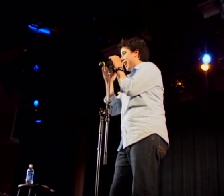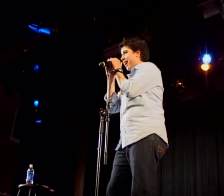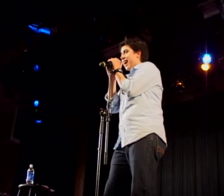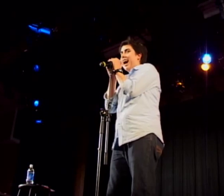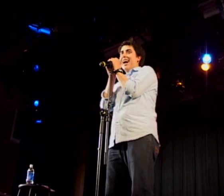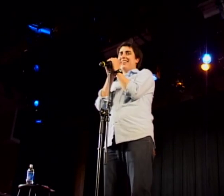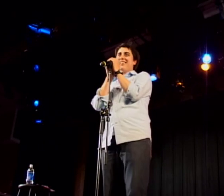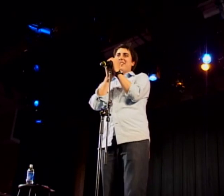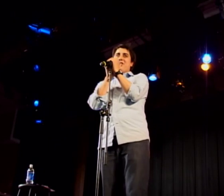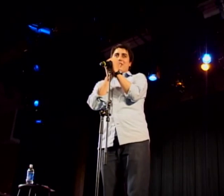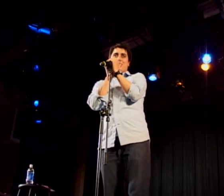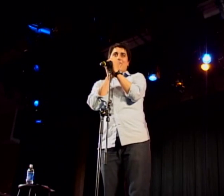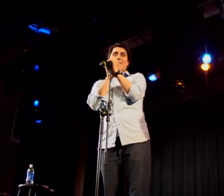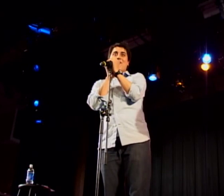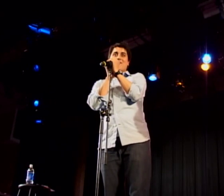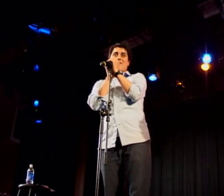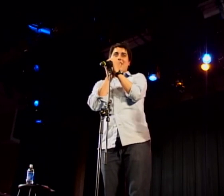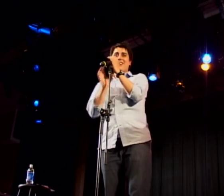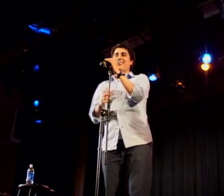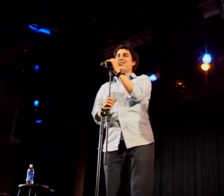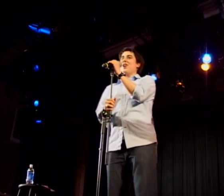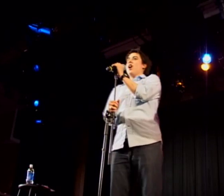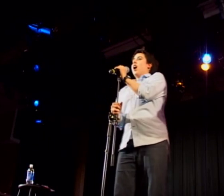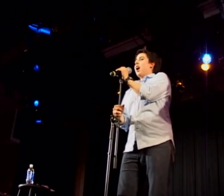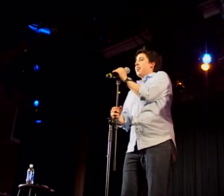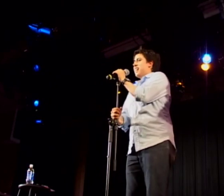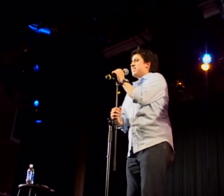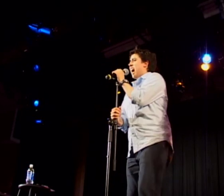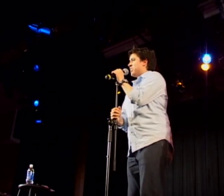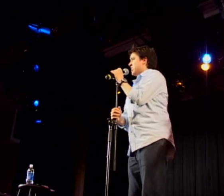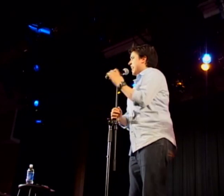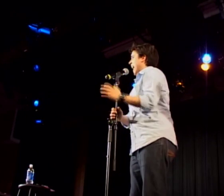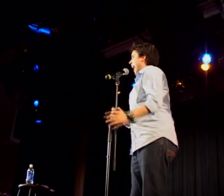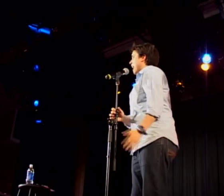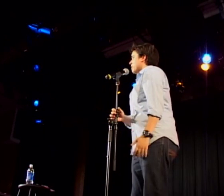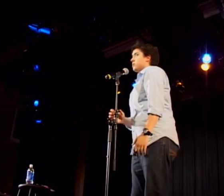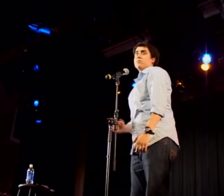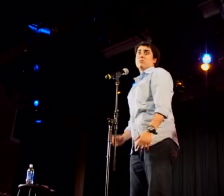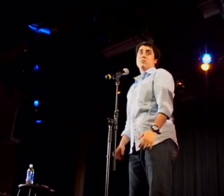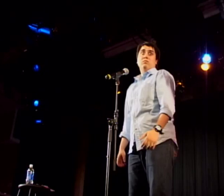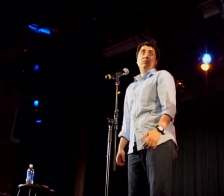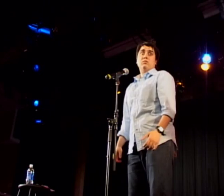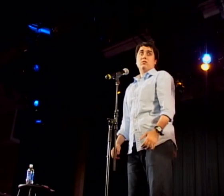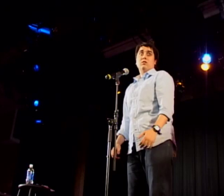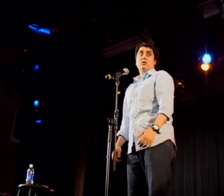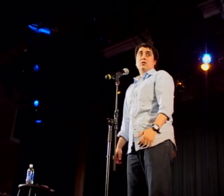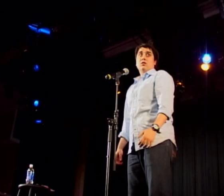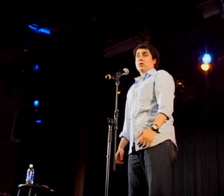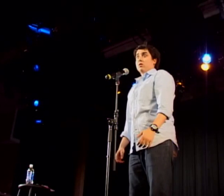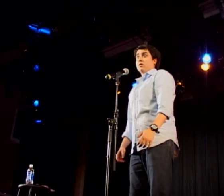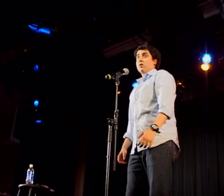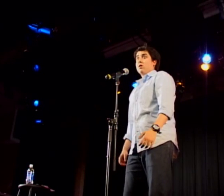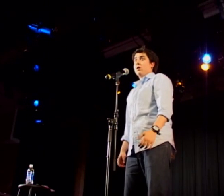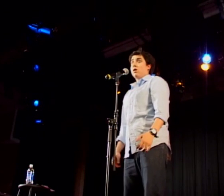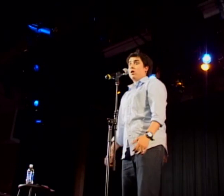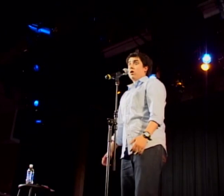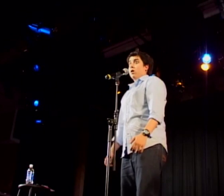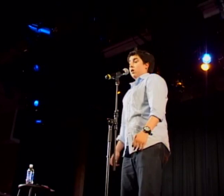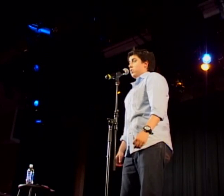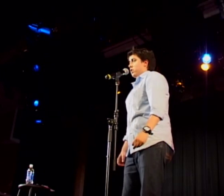ring, ring. Hi. Thanks for calling OnStar. Yes, I just hit a house.